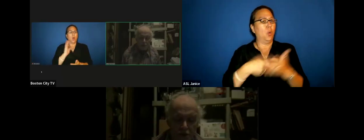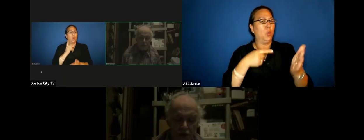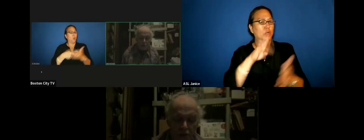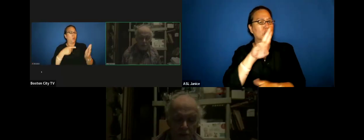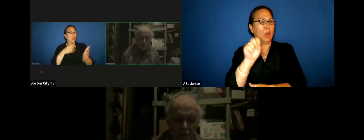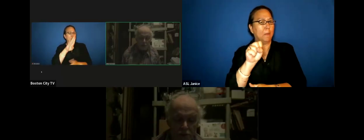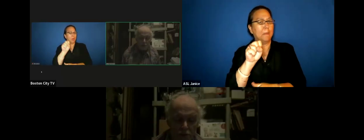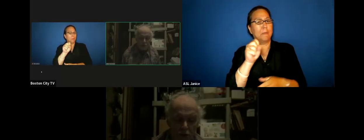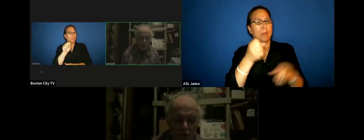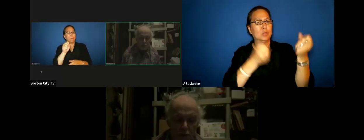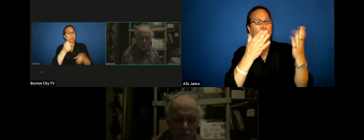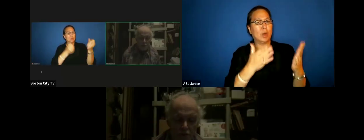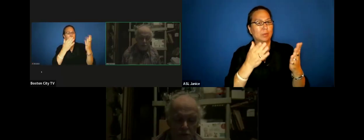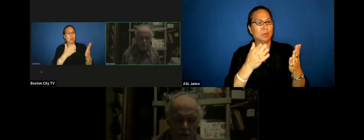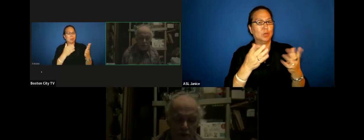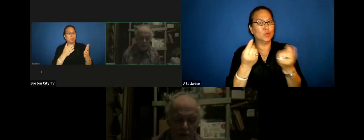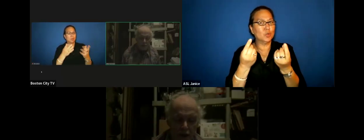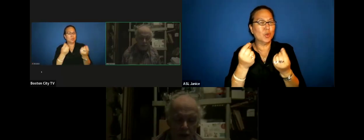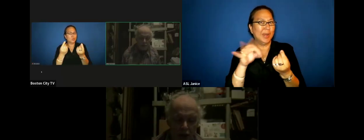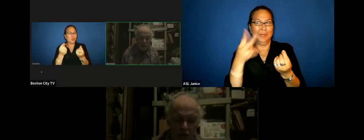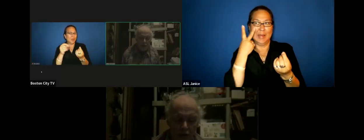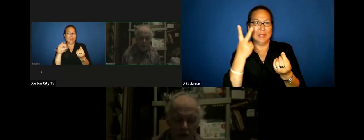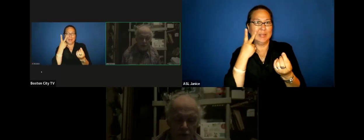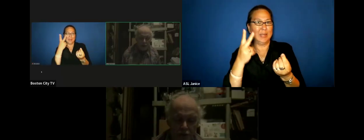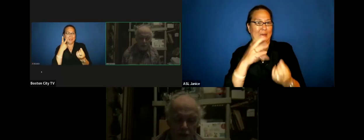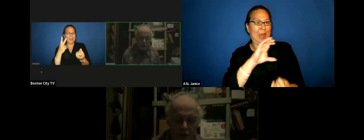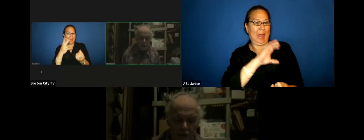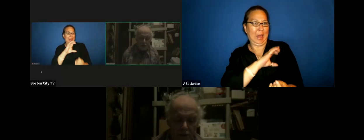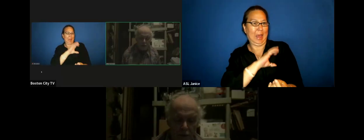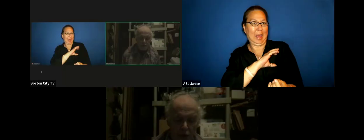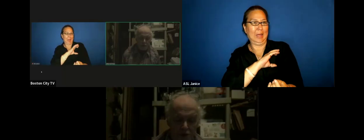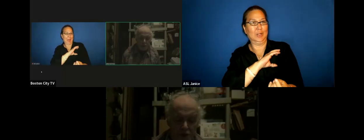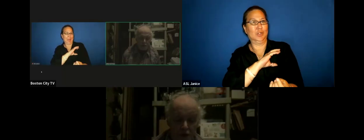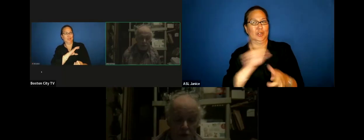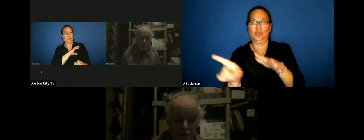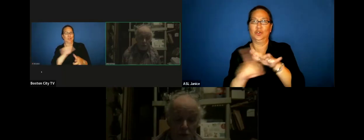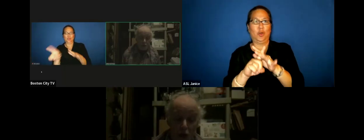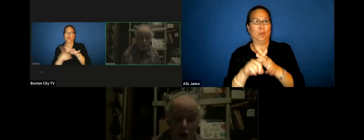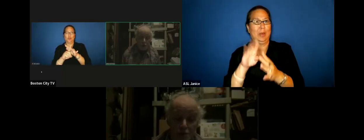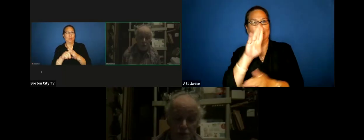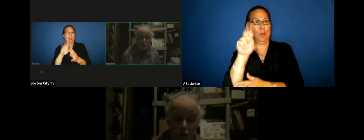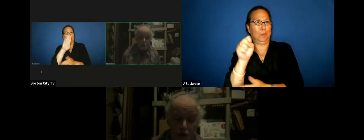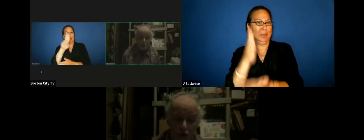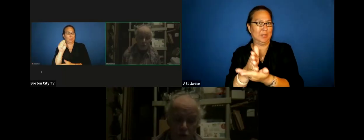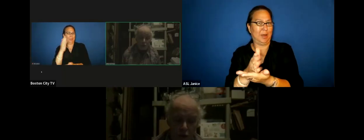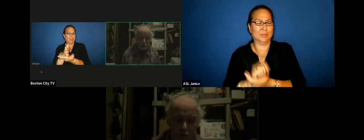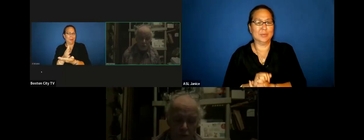policy. You can't be neutral on a moving train. I encourage you to come up with a policy that goes